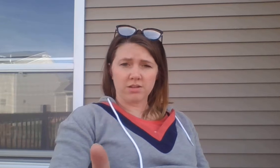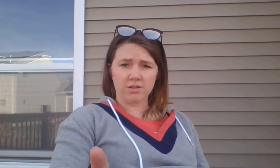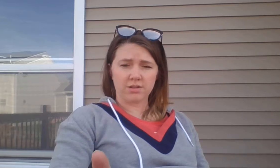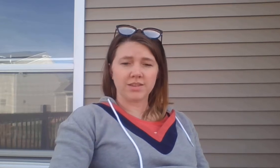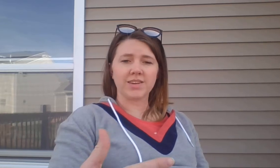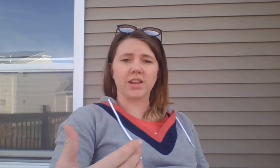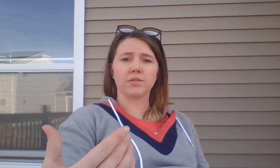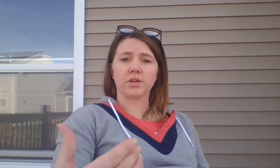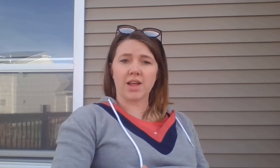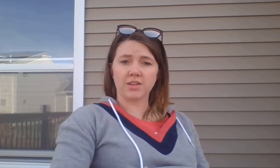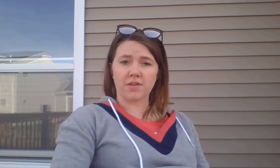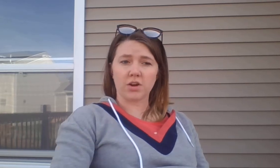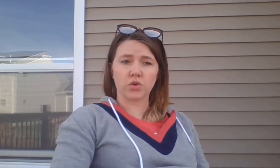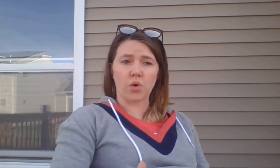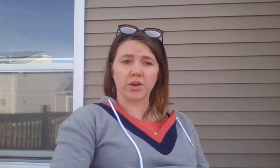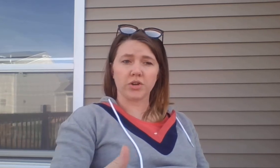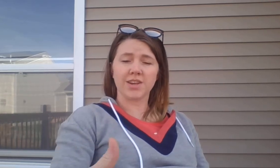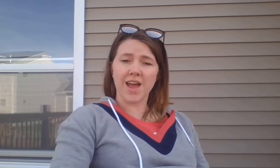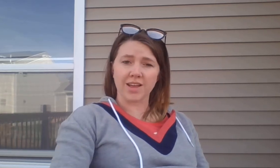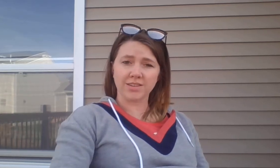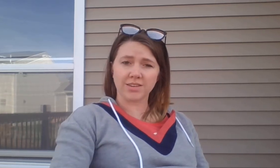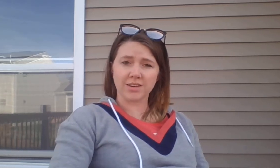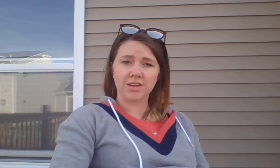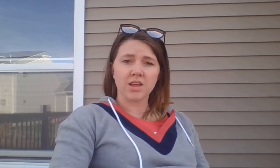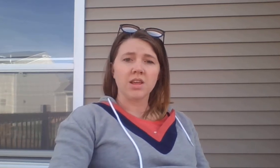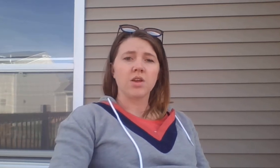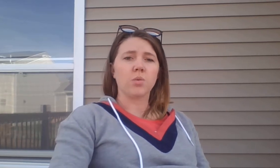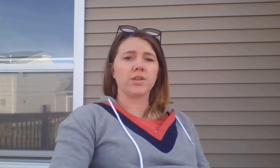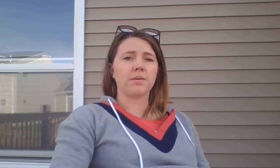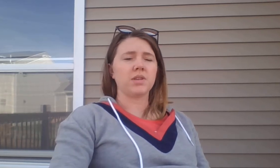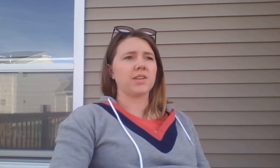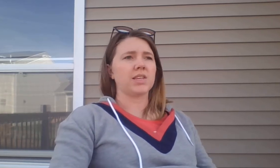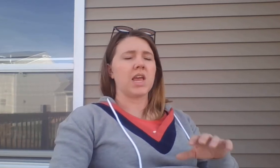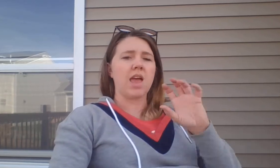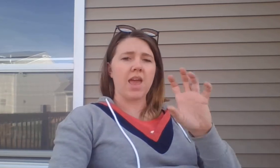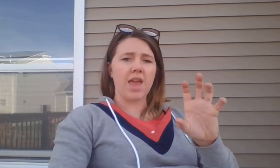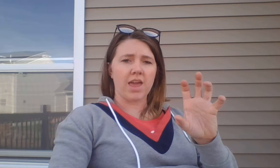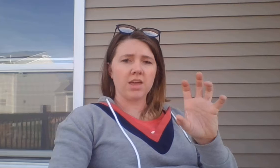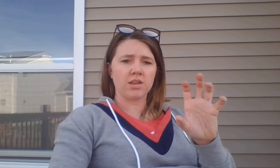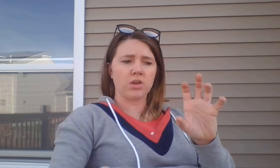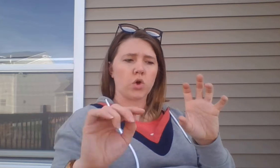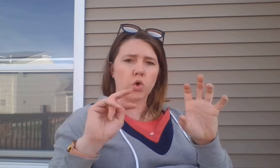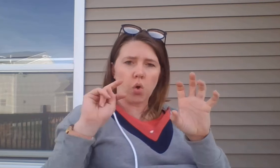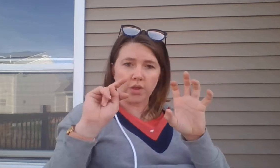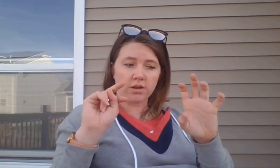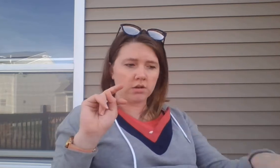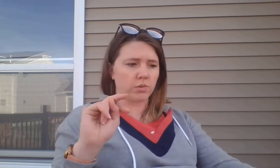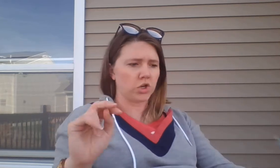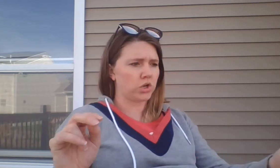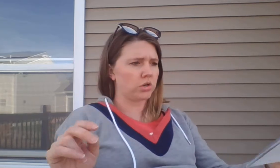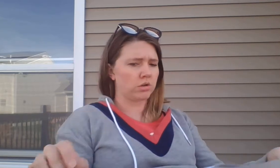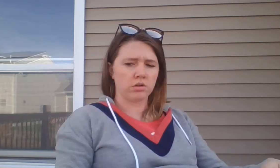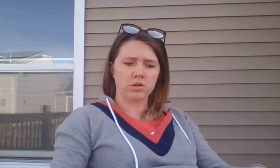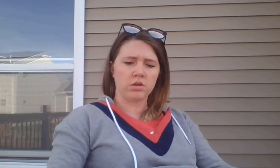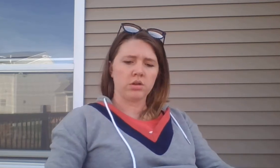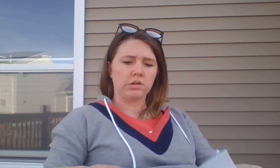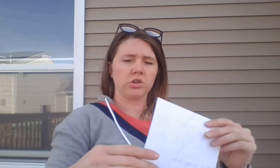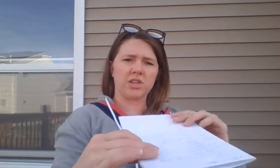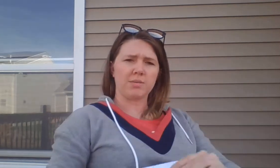CL stands for classifier. So on your test, when something says A, colon, which, just to make